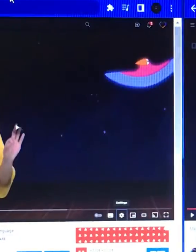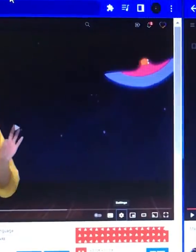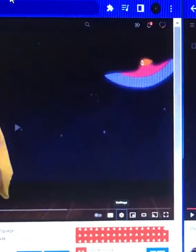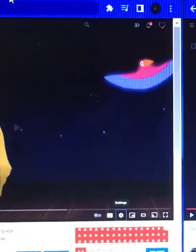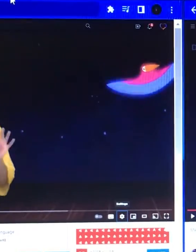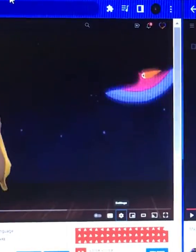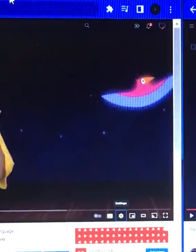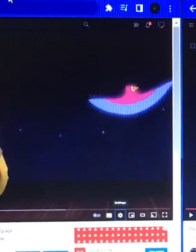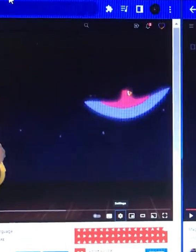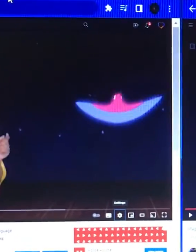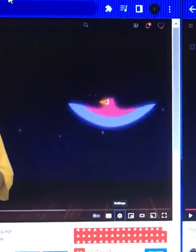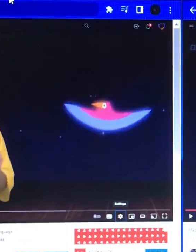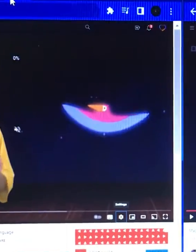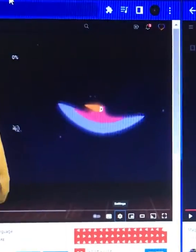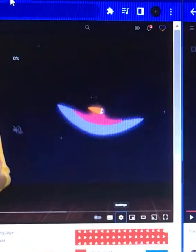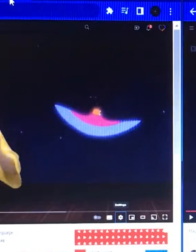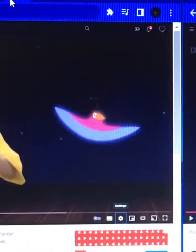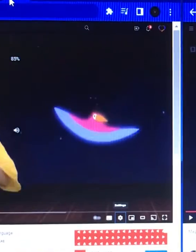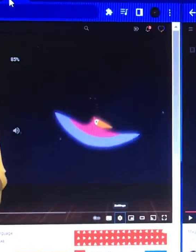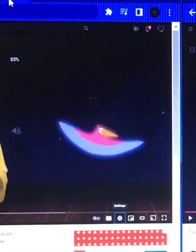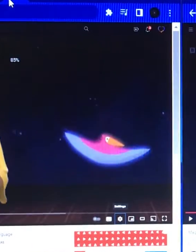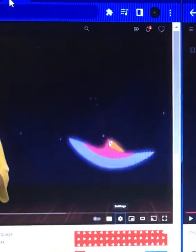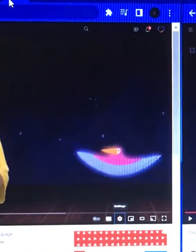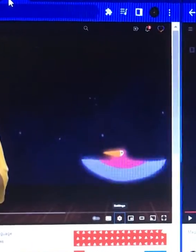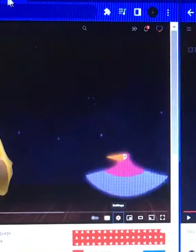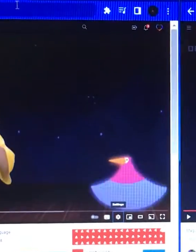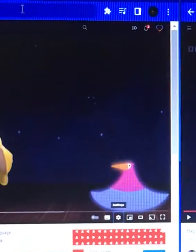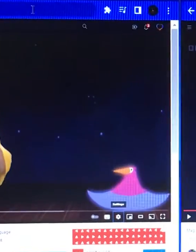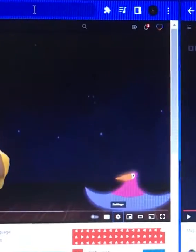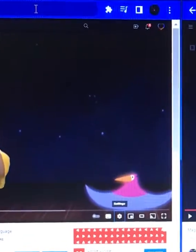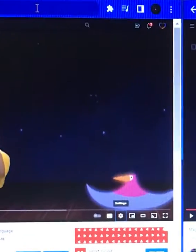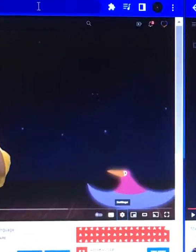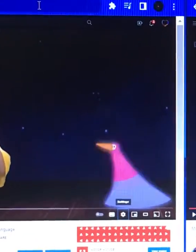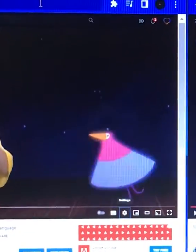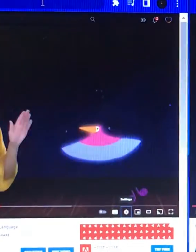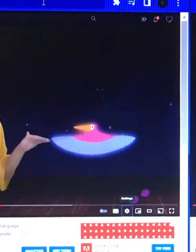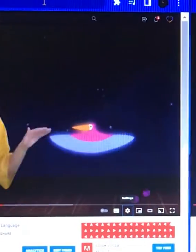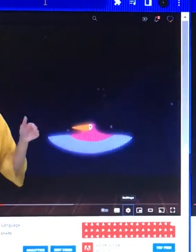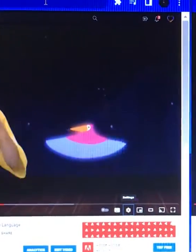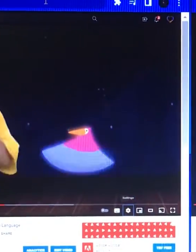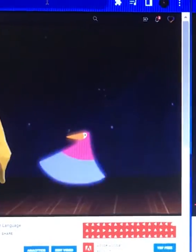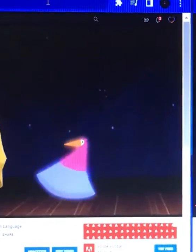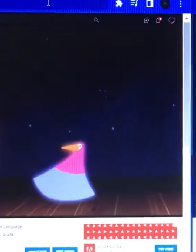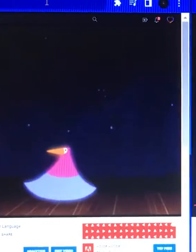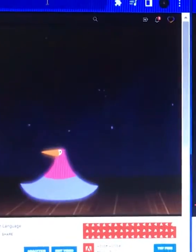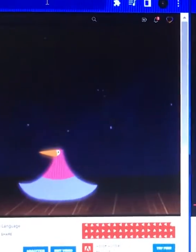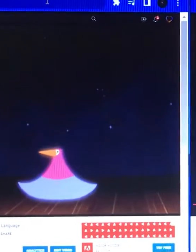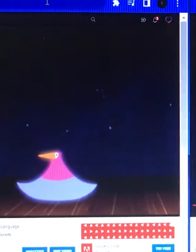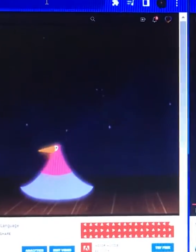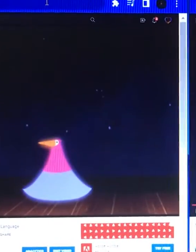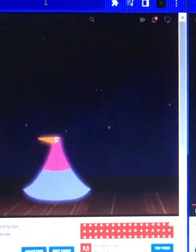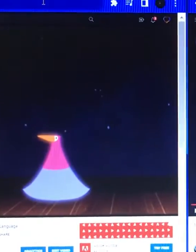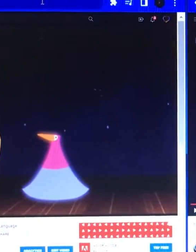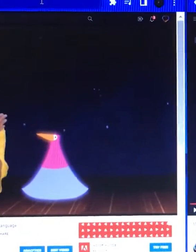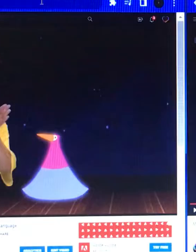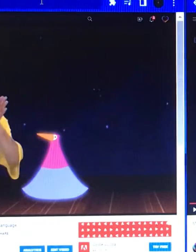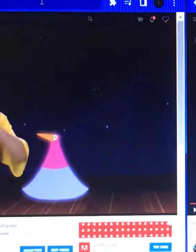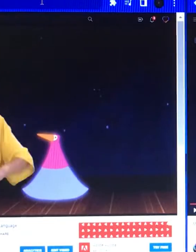In the music, the plays the low notes, and Pinkbird will swoop around.